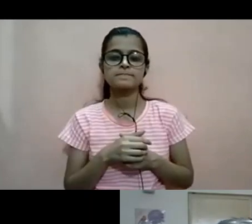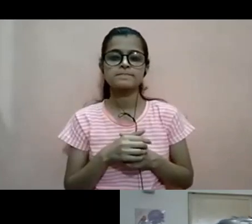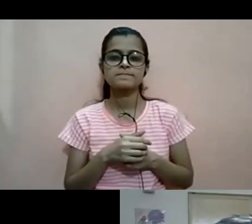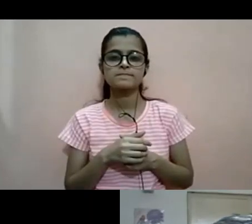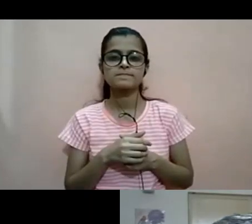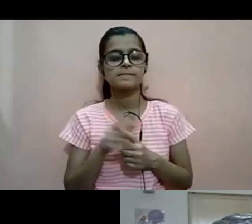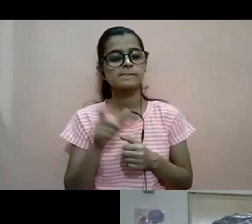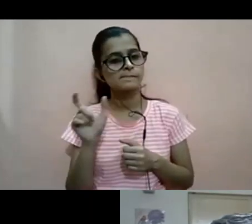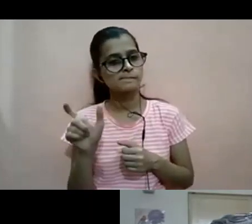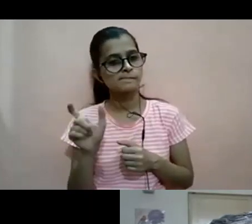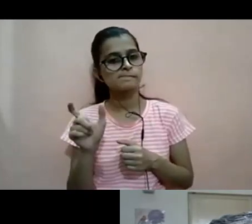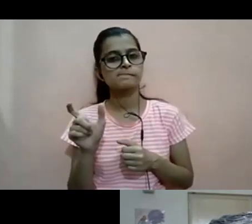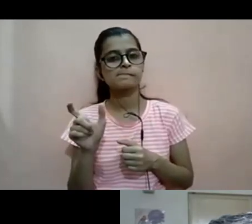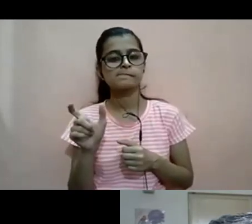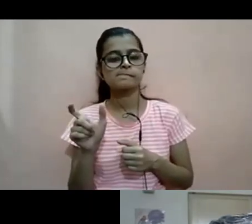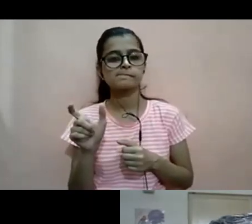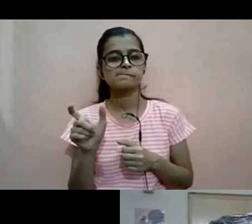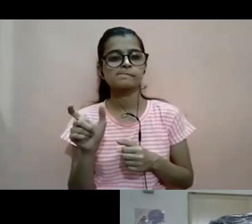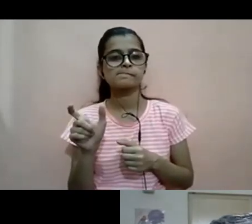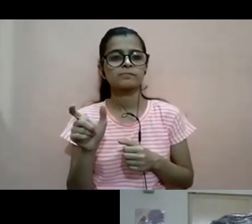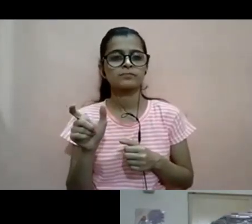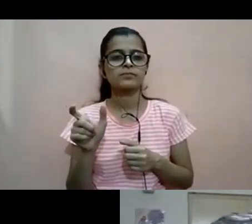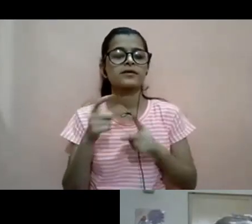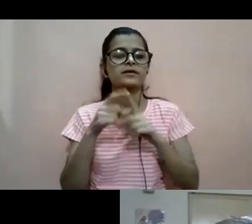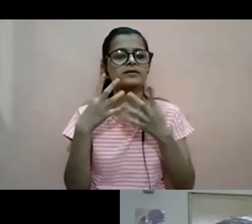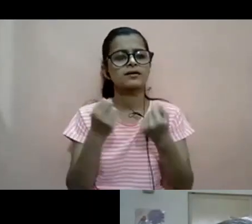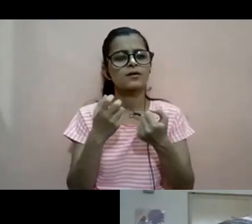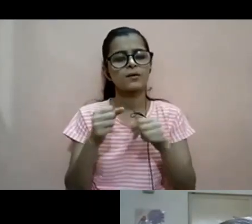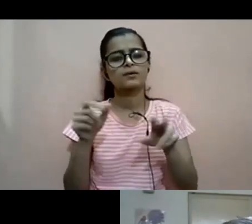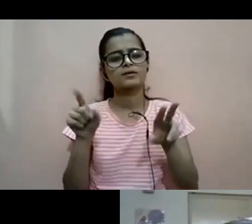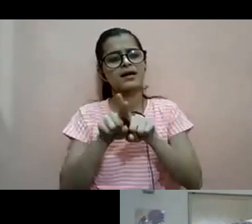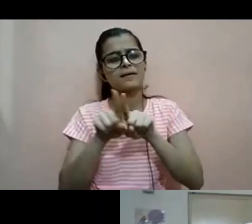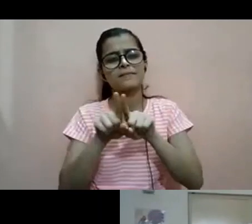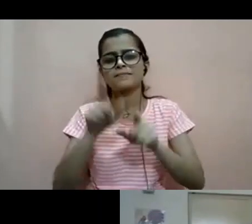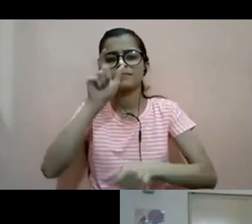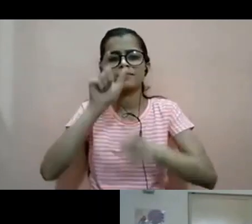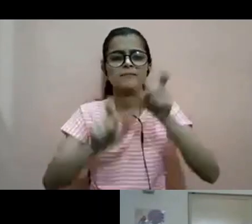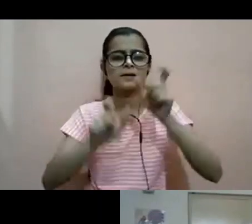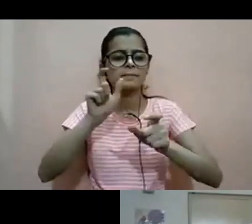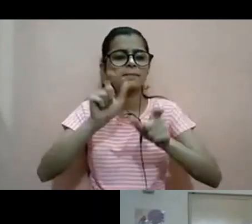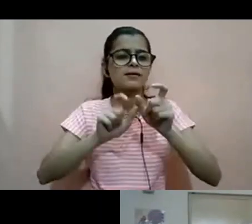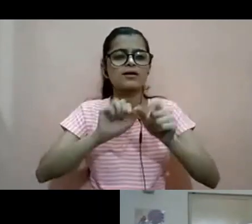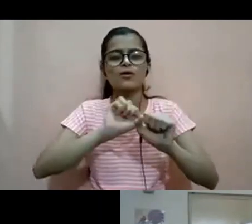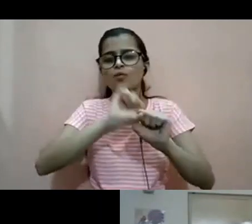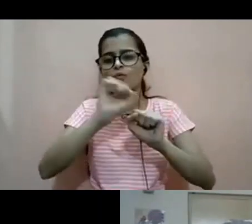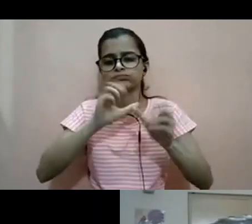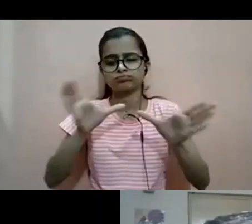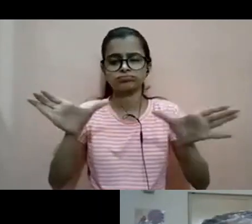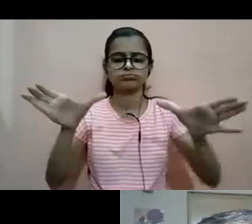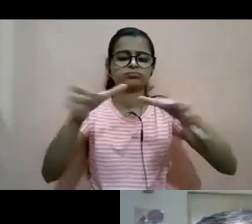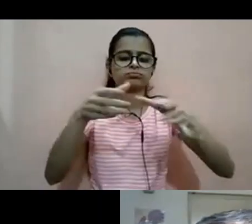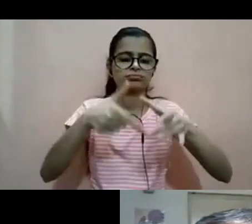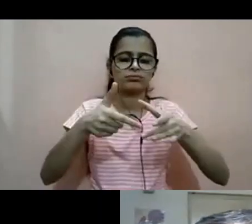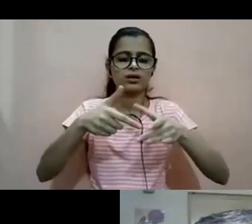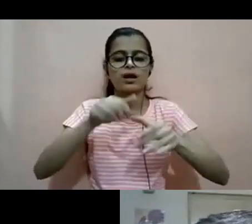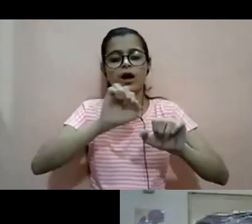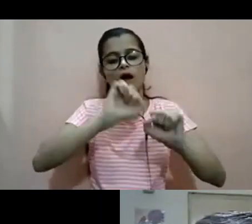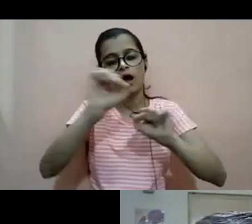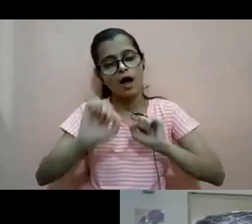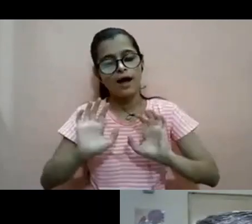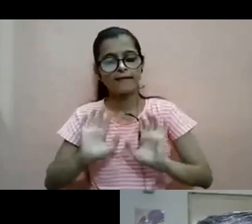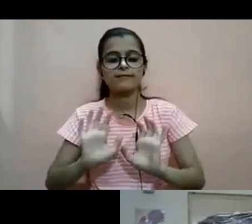as our connection with other people. So I could start by asking, what do you